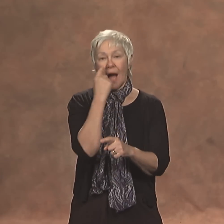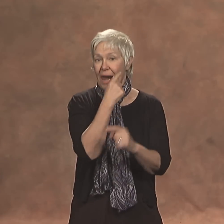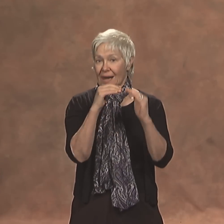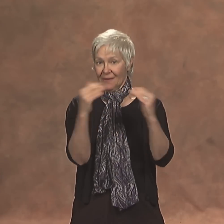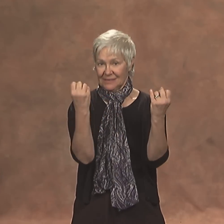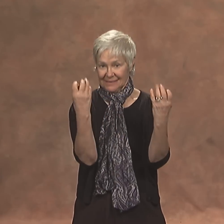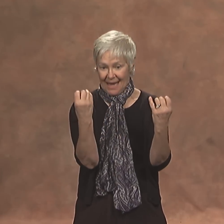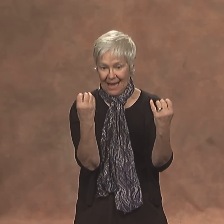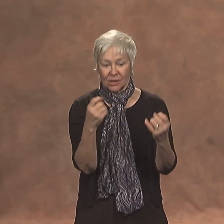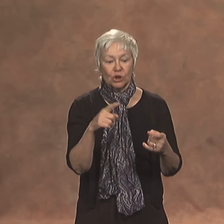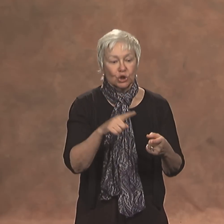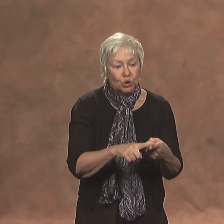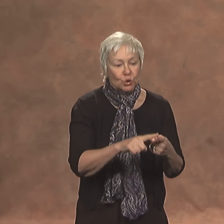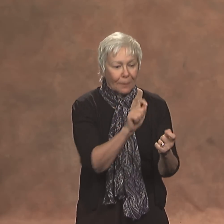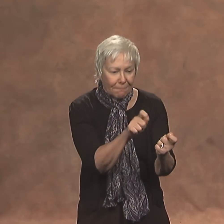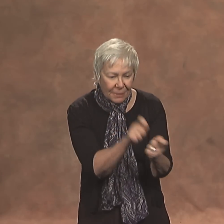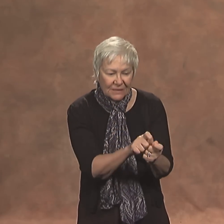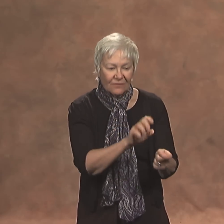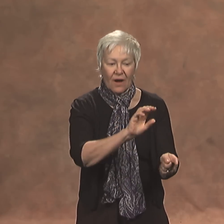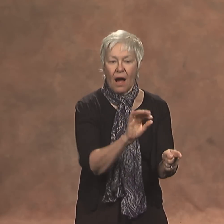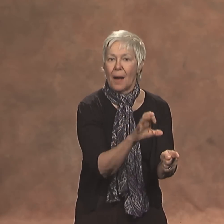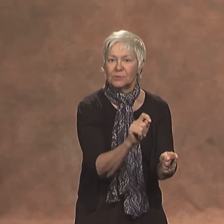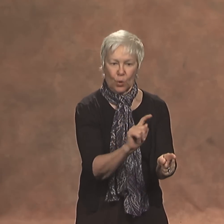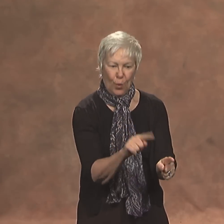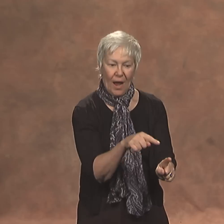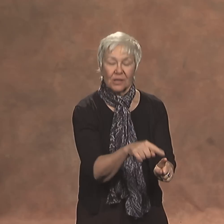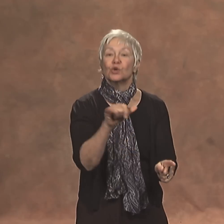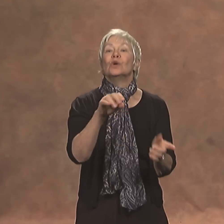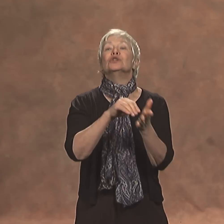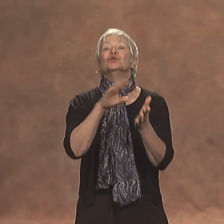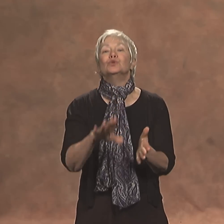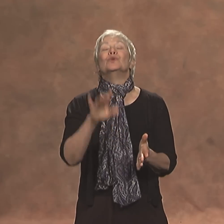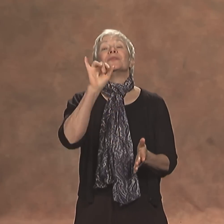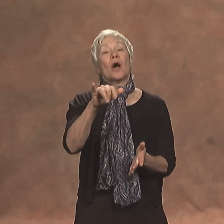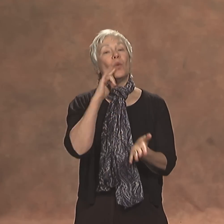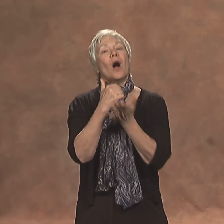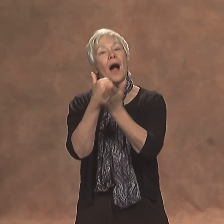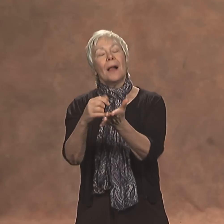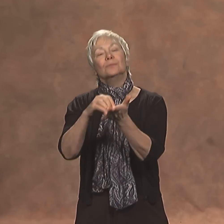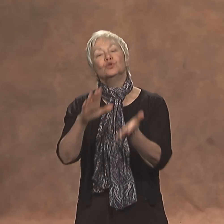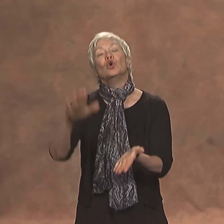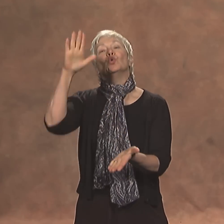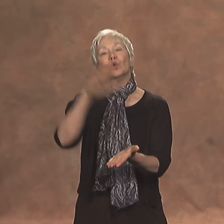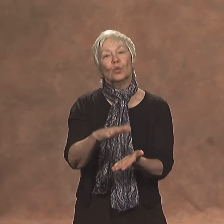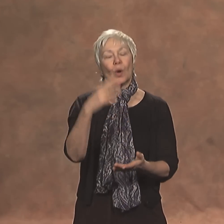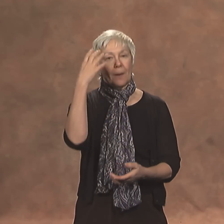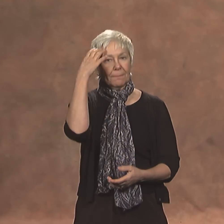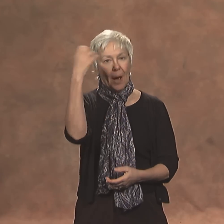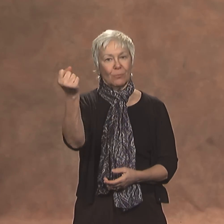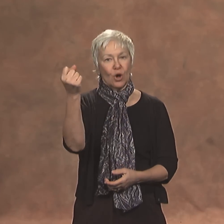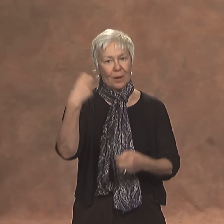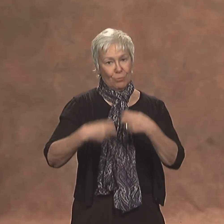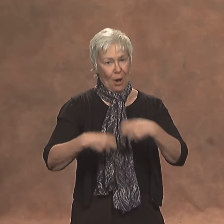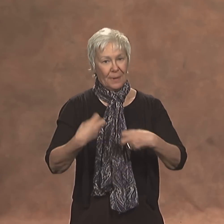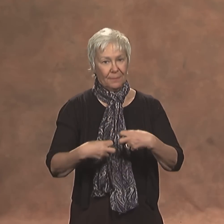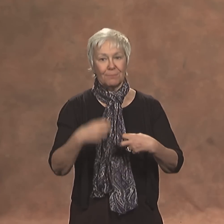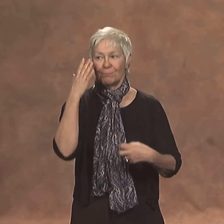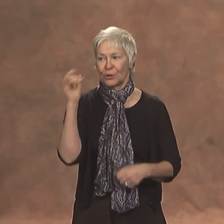you're presenting that information, and ensure that you're using eye level signing to the prop or to the motorcycle in the area